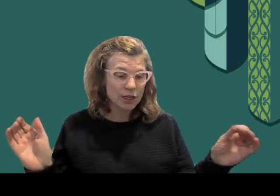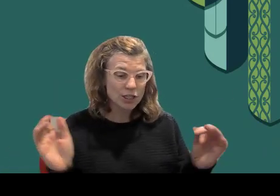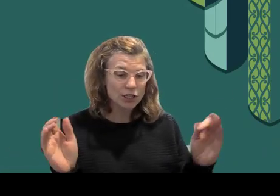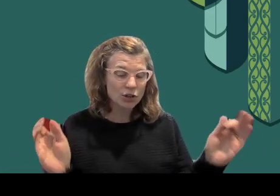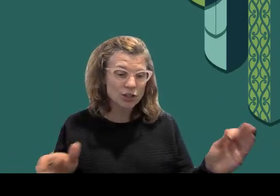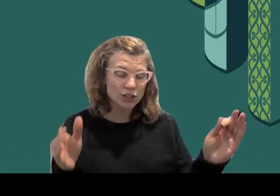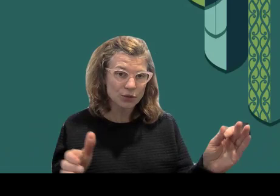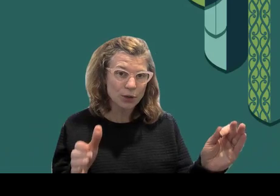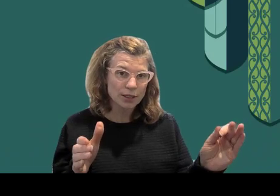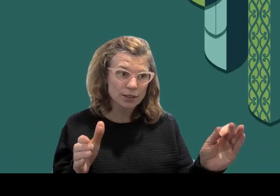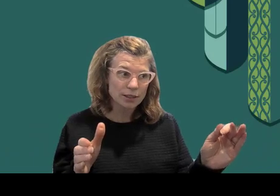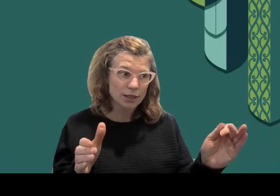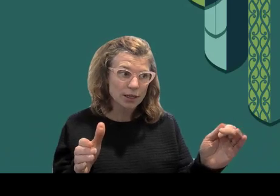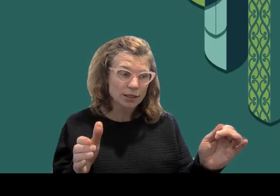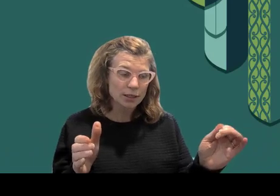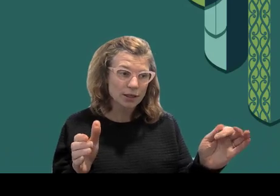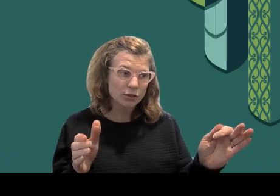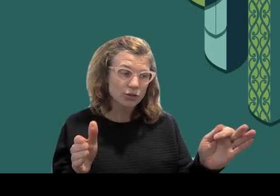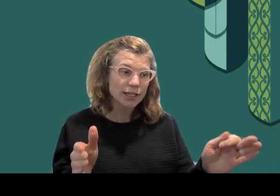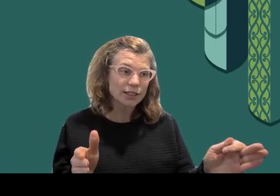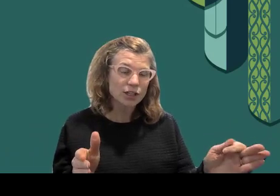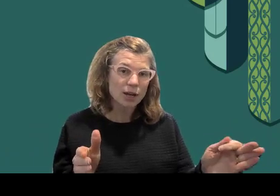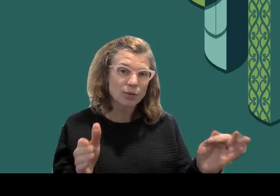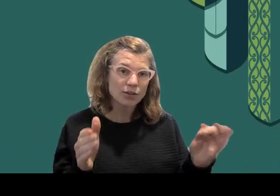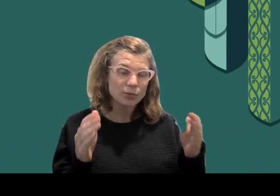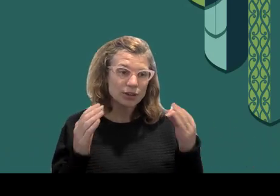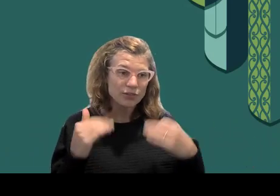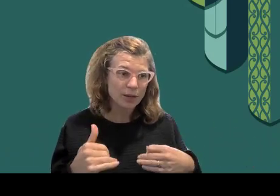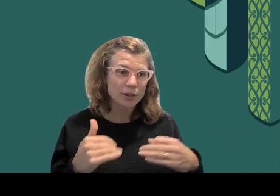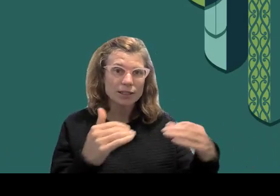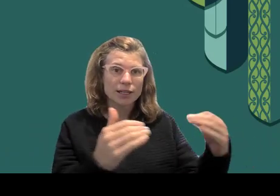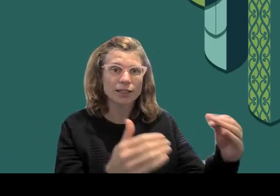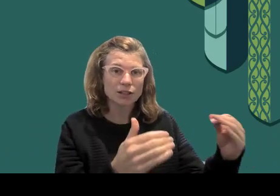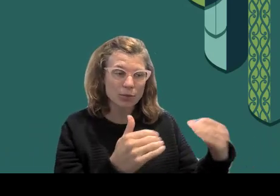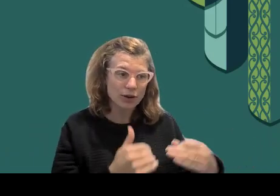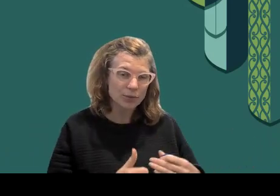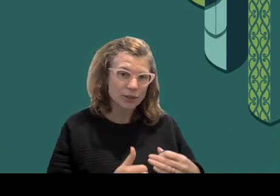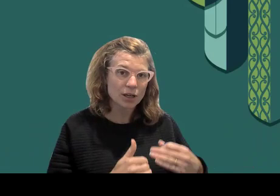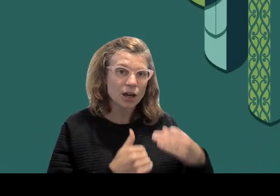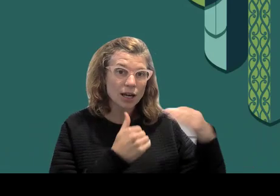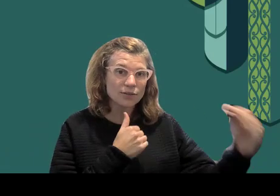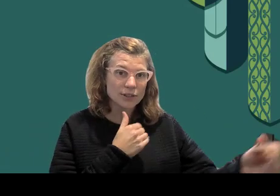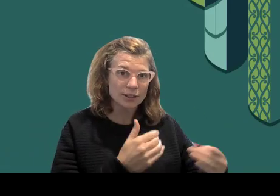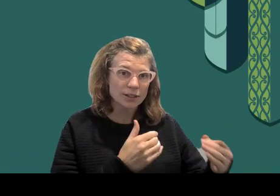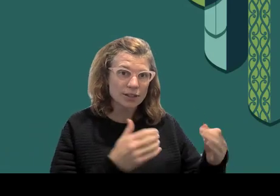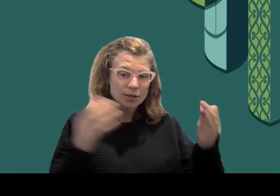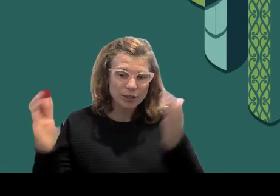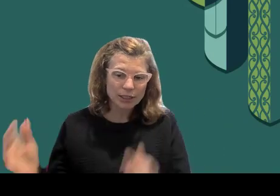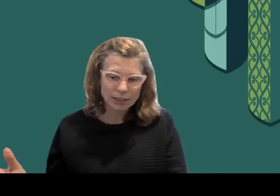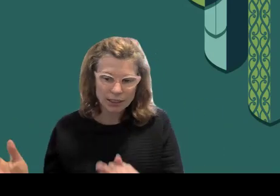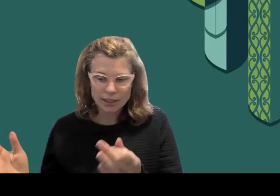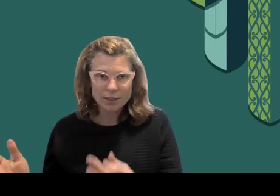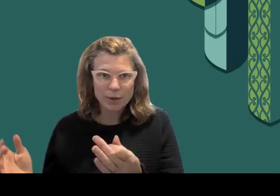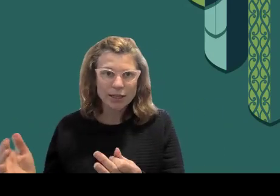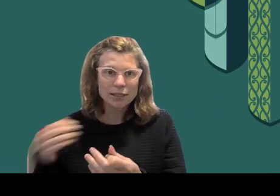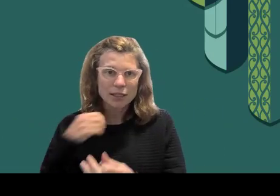on, she acknowledged everyone, taking time away from their families, taking time away from their lives to